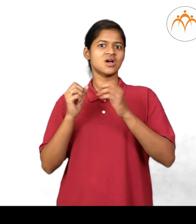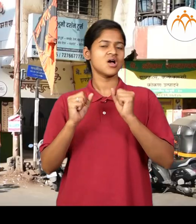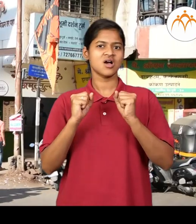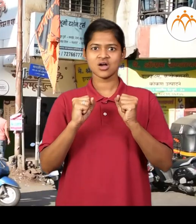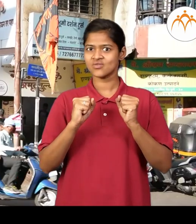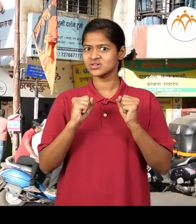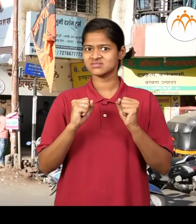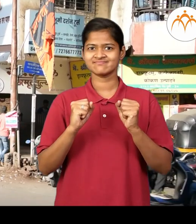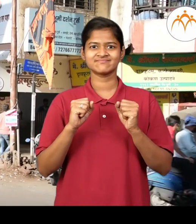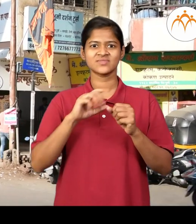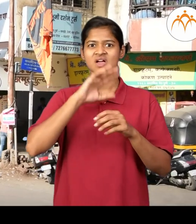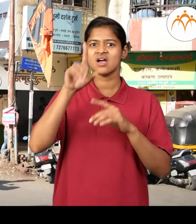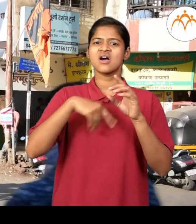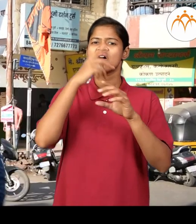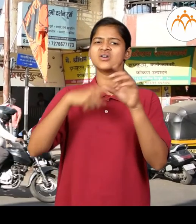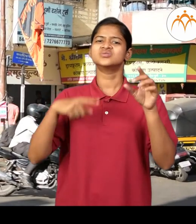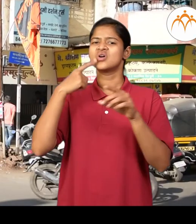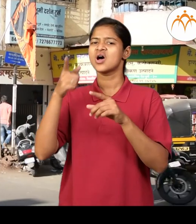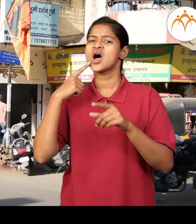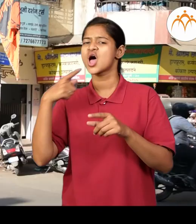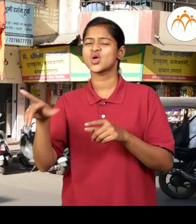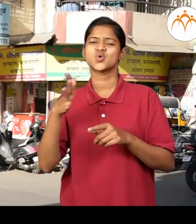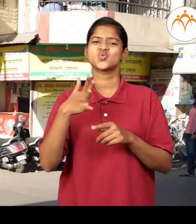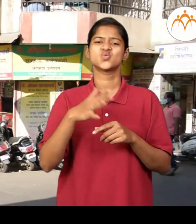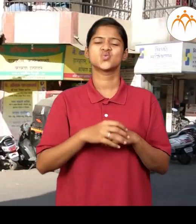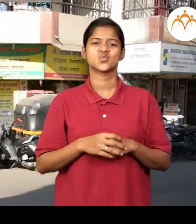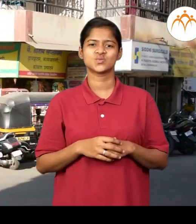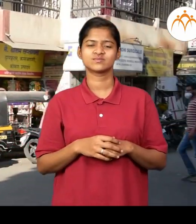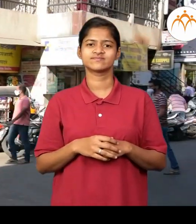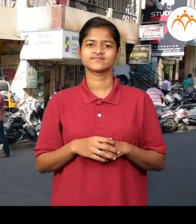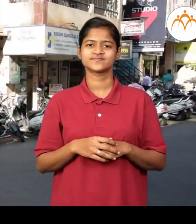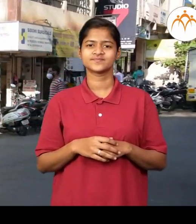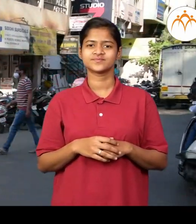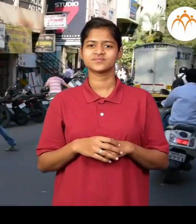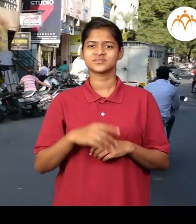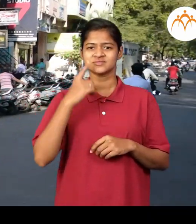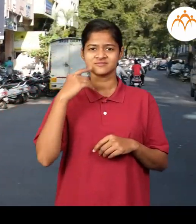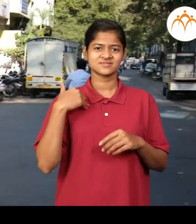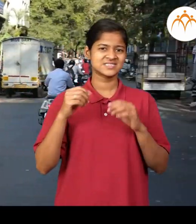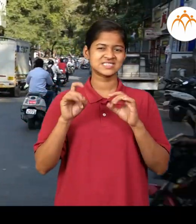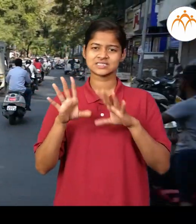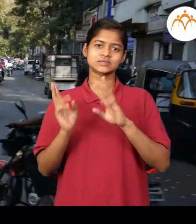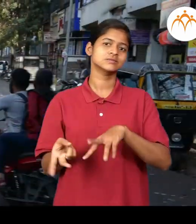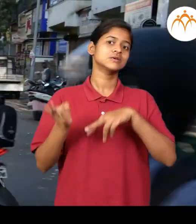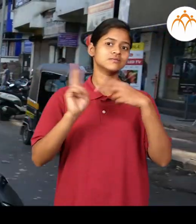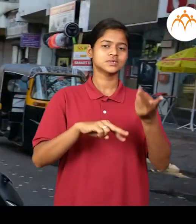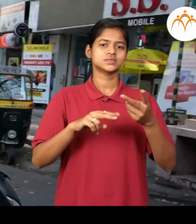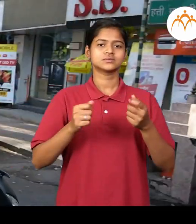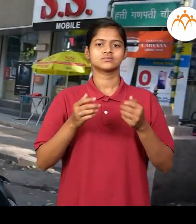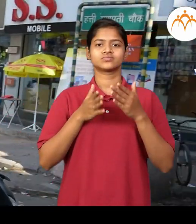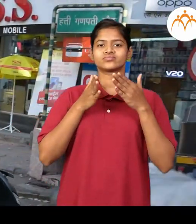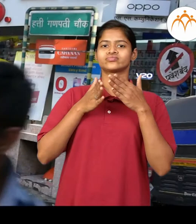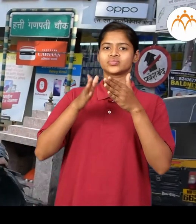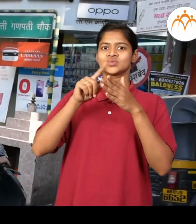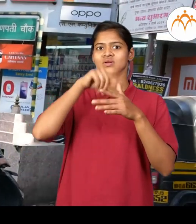side. Now, the school was near. Still, Dada could not drive through the lane which was